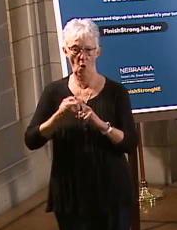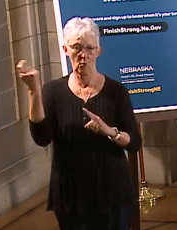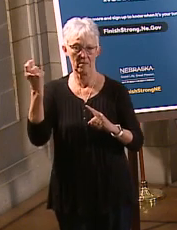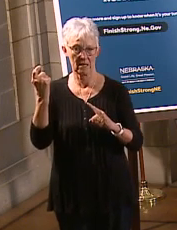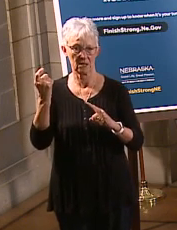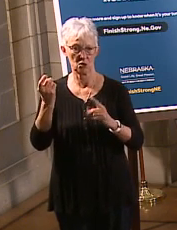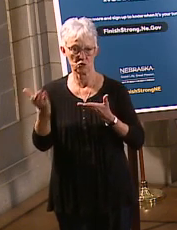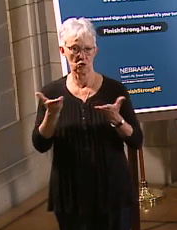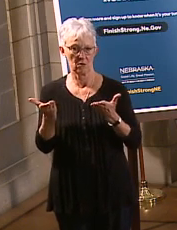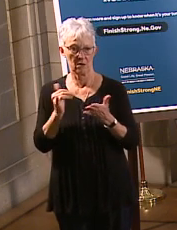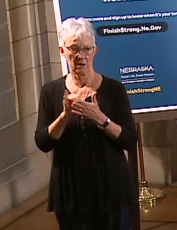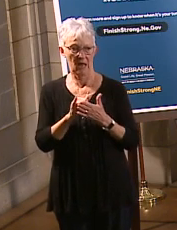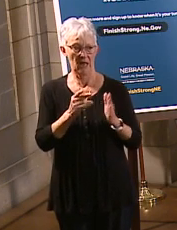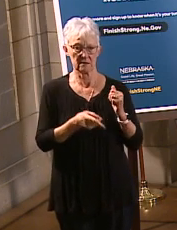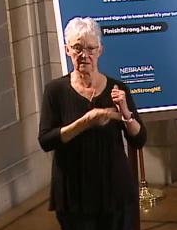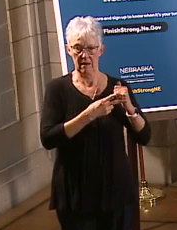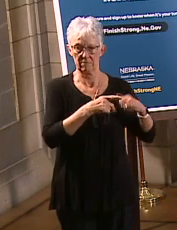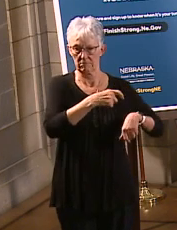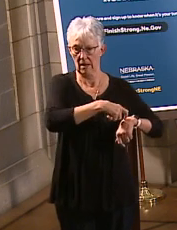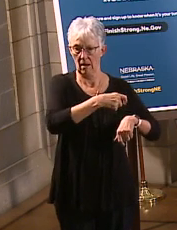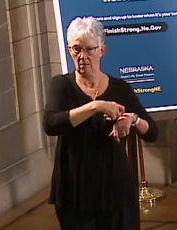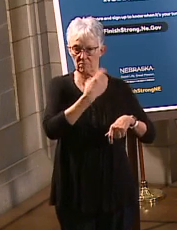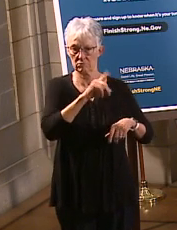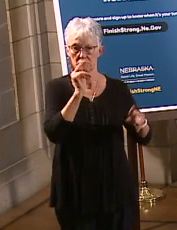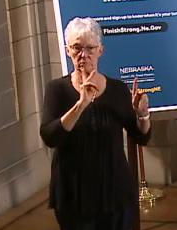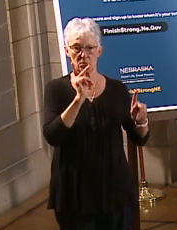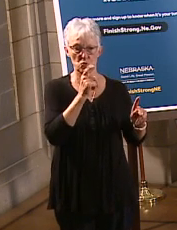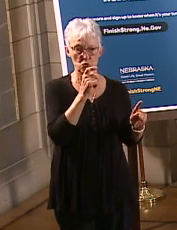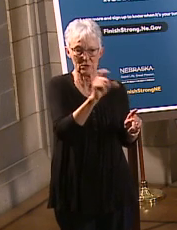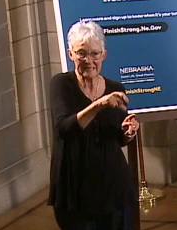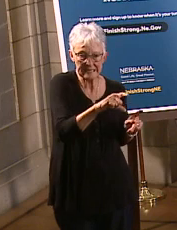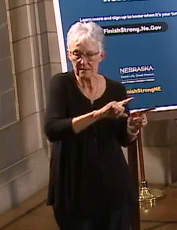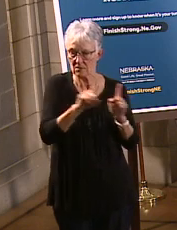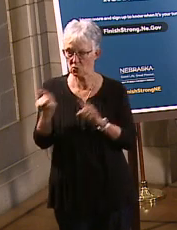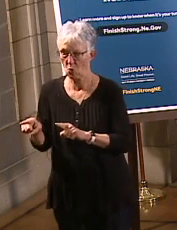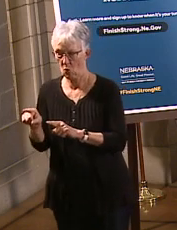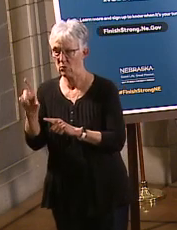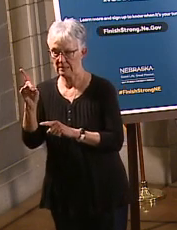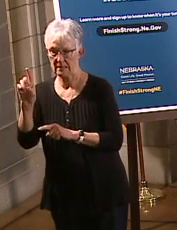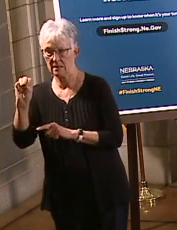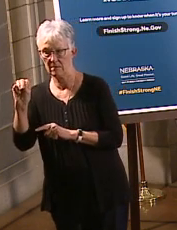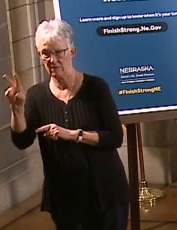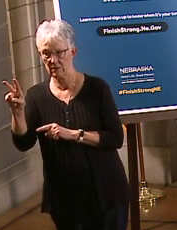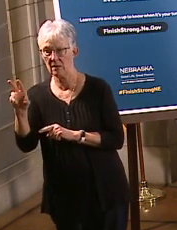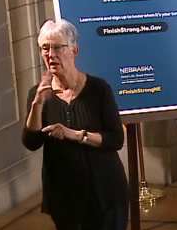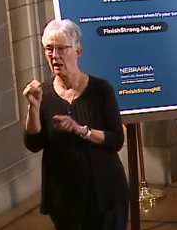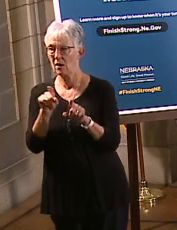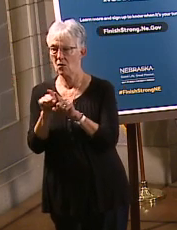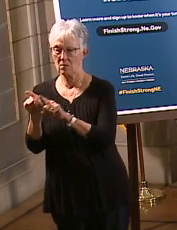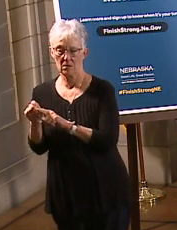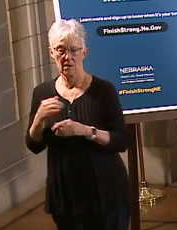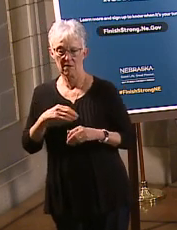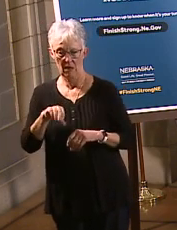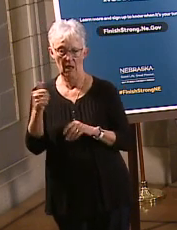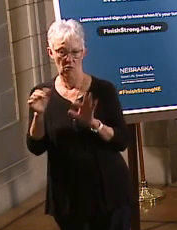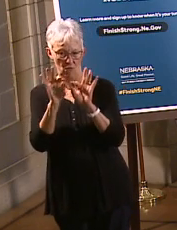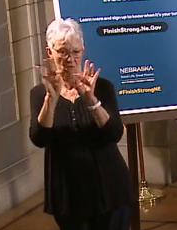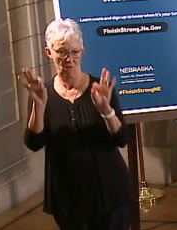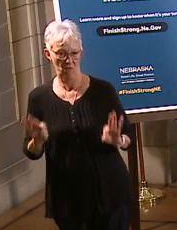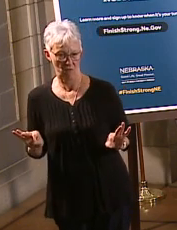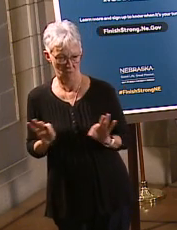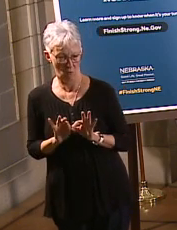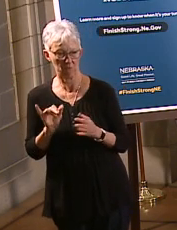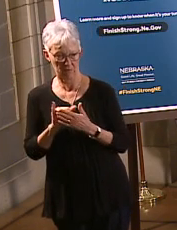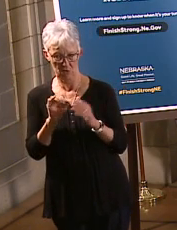saves our customers times. And then the submission of the SR22 forms, which also involves leveraging better process and